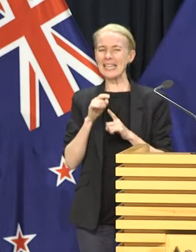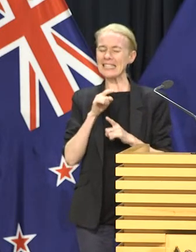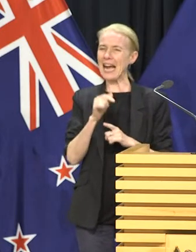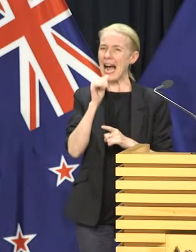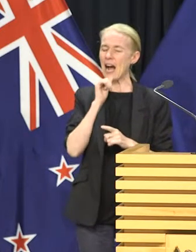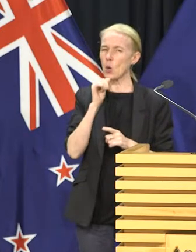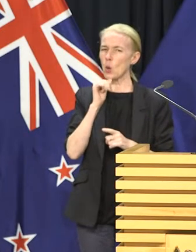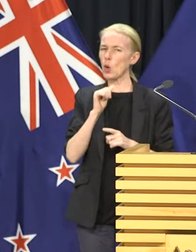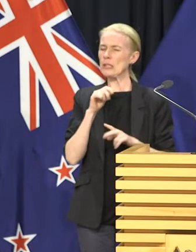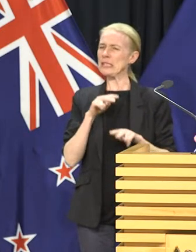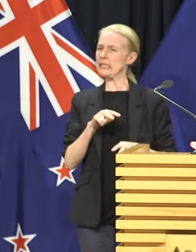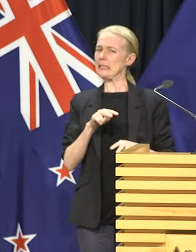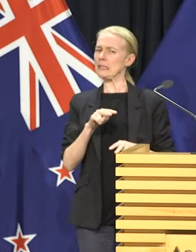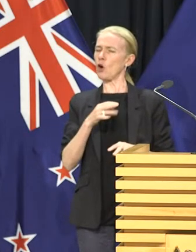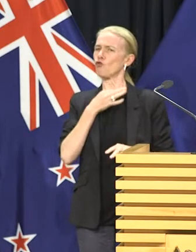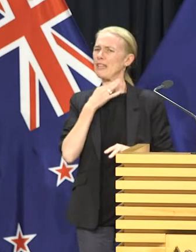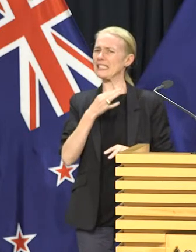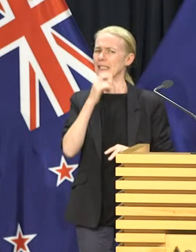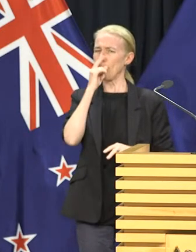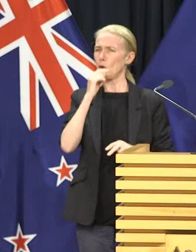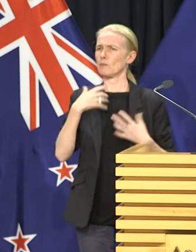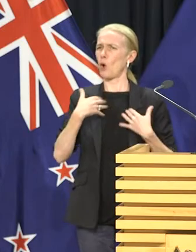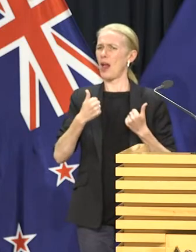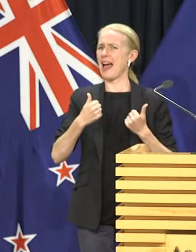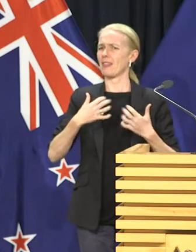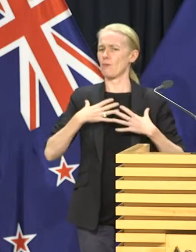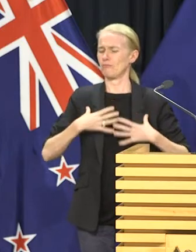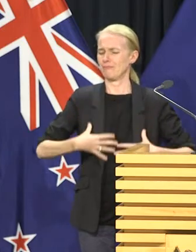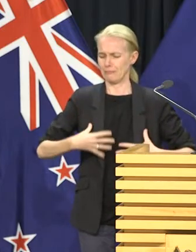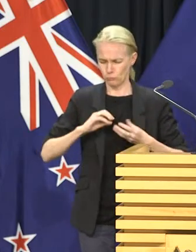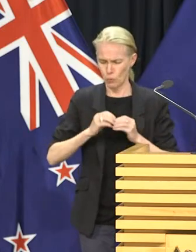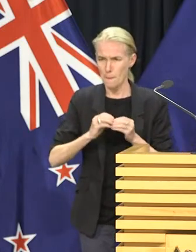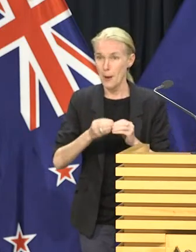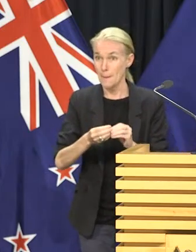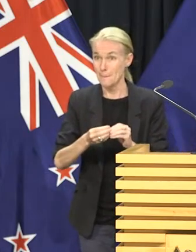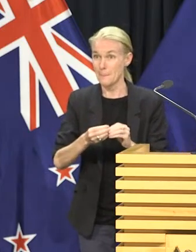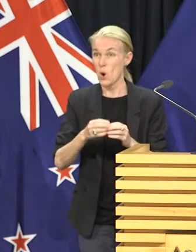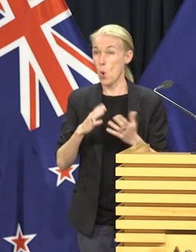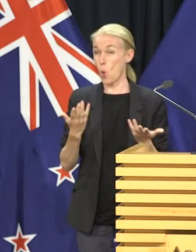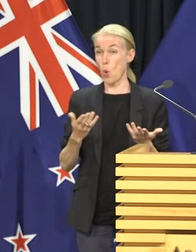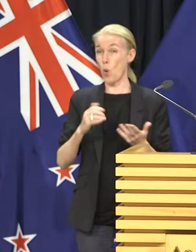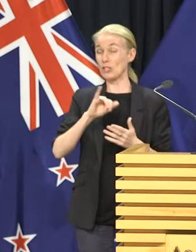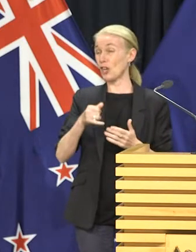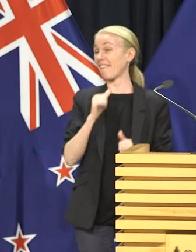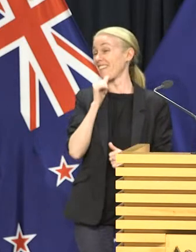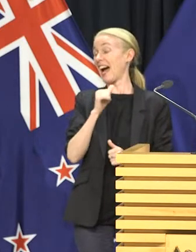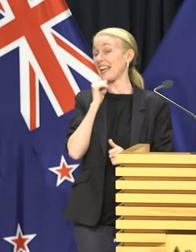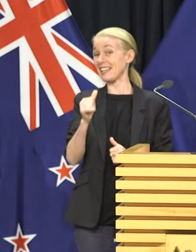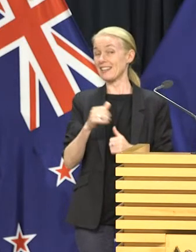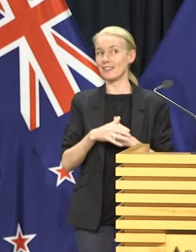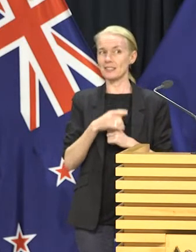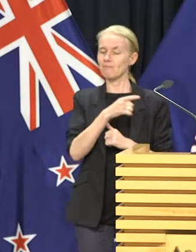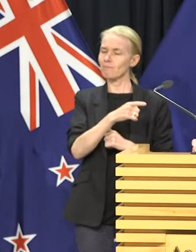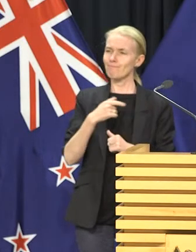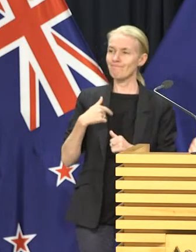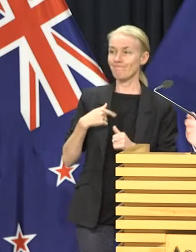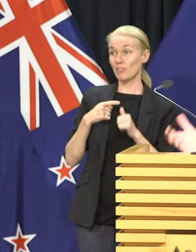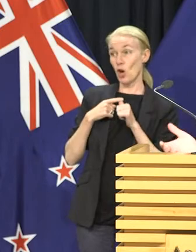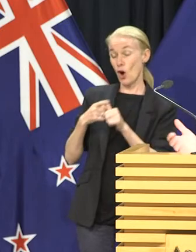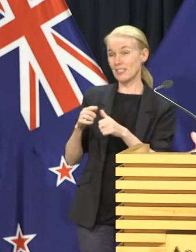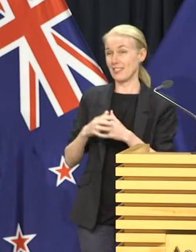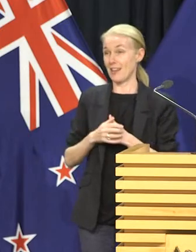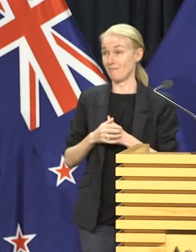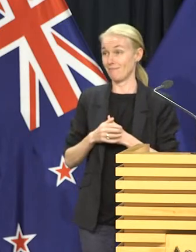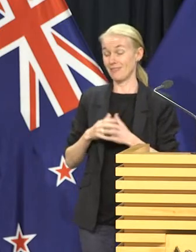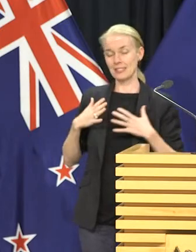my view would be, and again, I haven't been asked for advice on this, and obviously our job would be to provide public health advice to input to